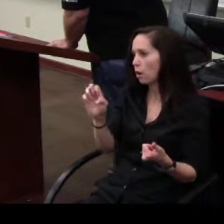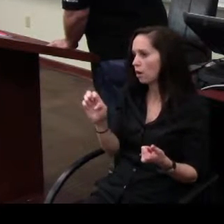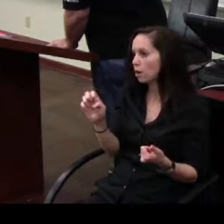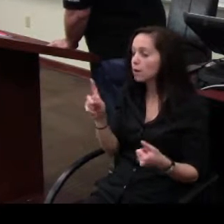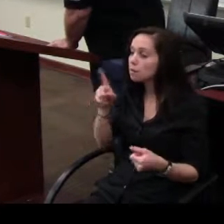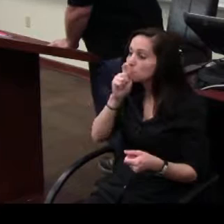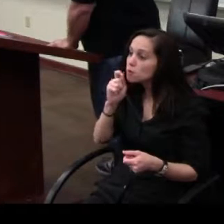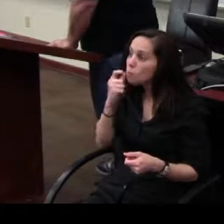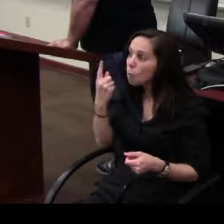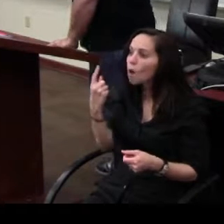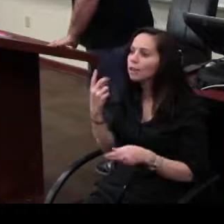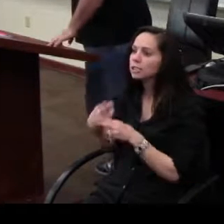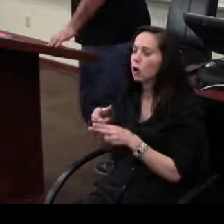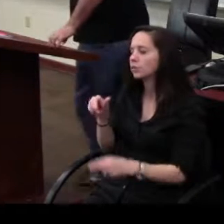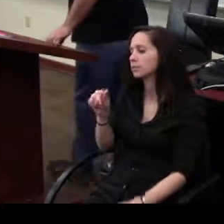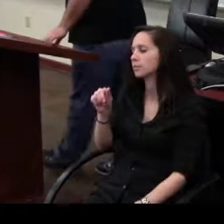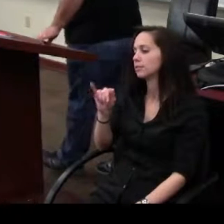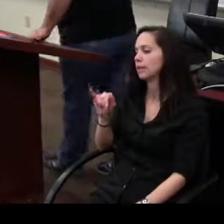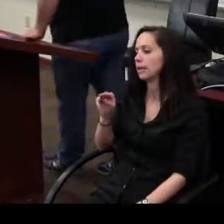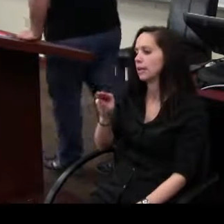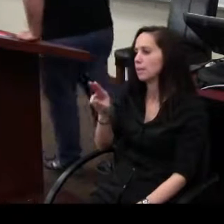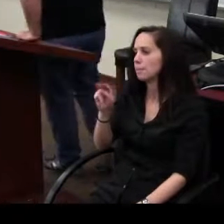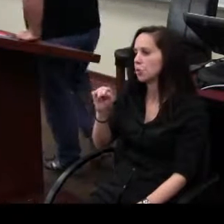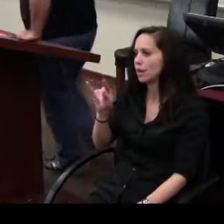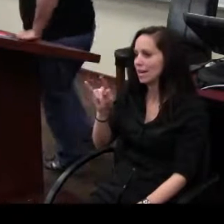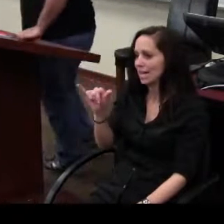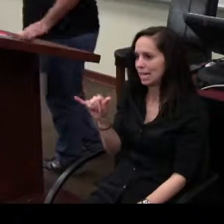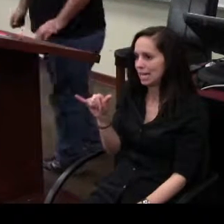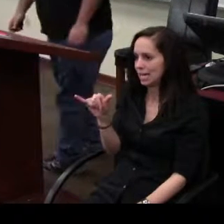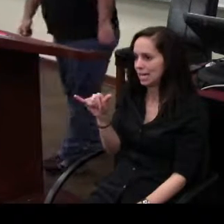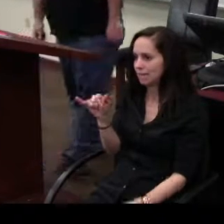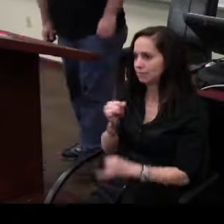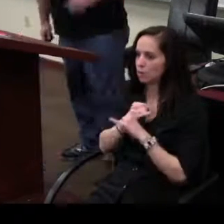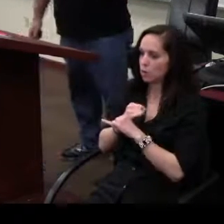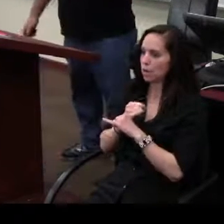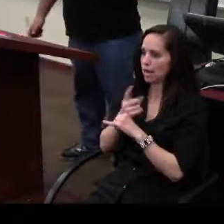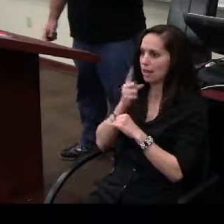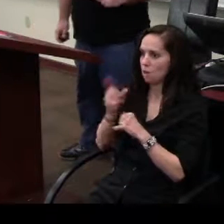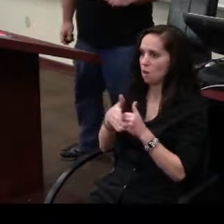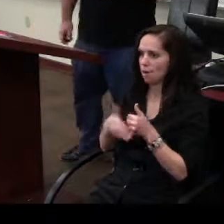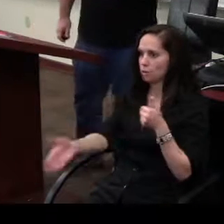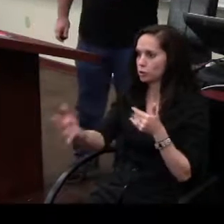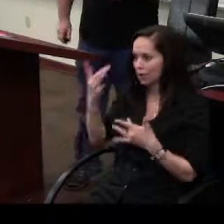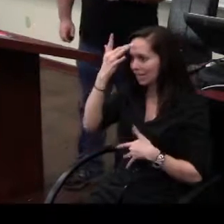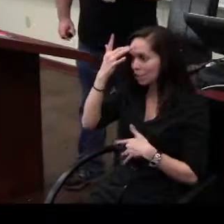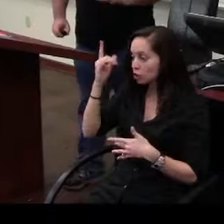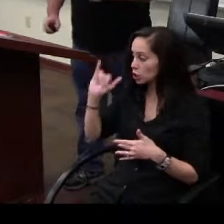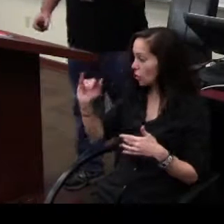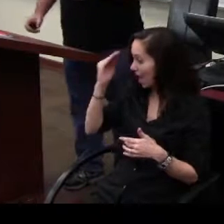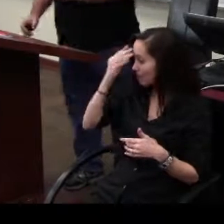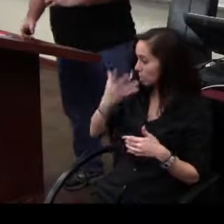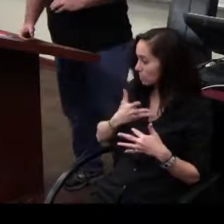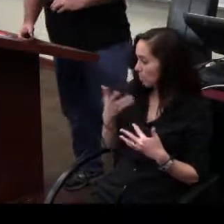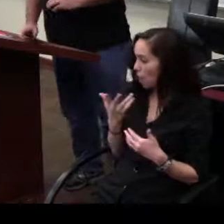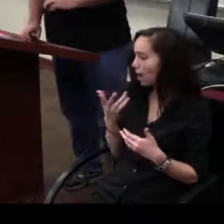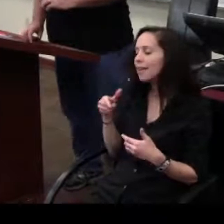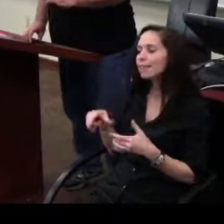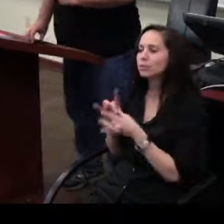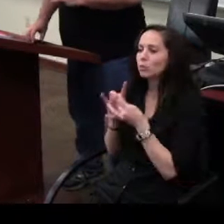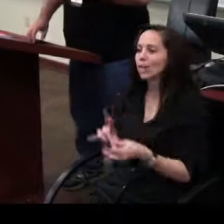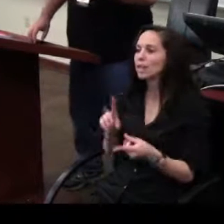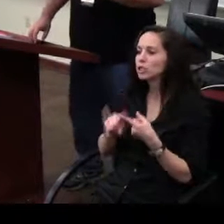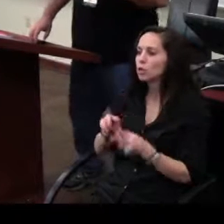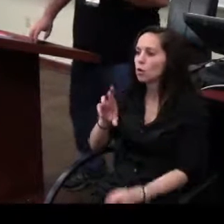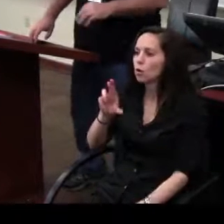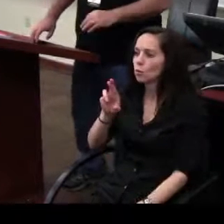is, I don't know if you can see it, it's called immunity. Immunity from future infection. So what does this tell me? This tells me that this is related to